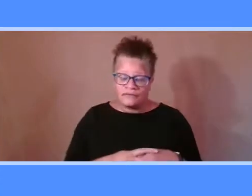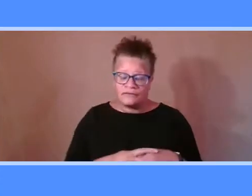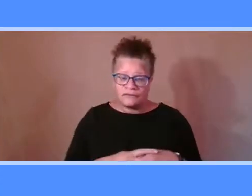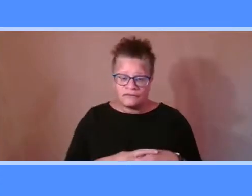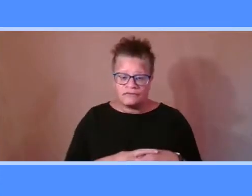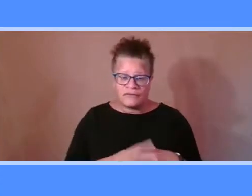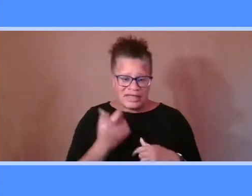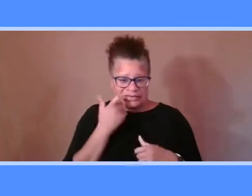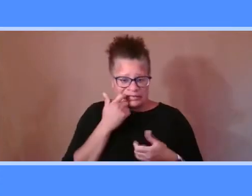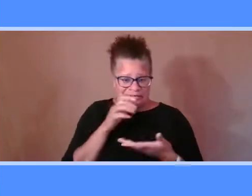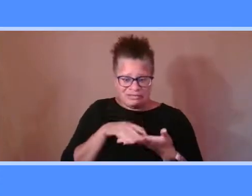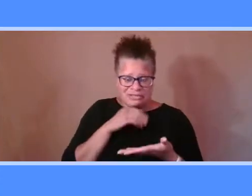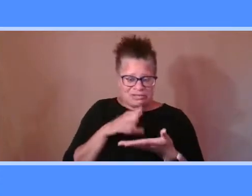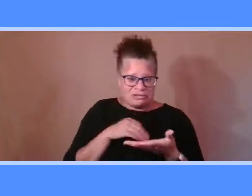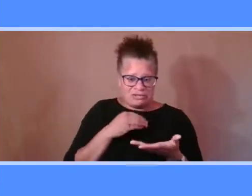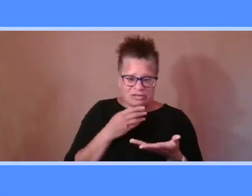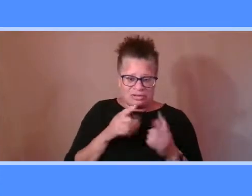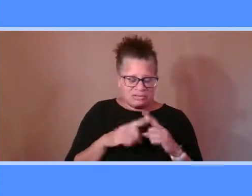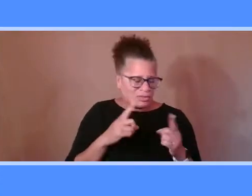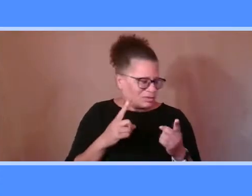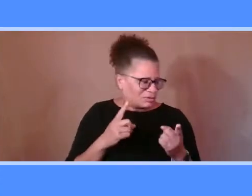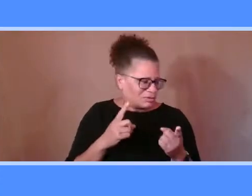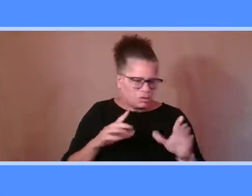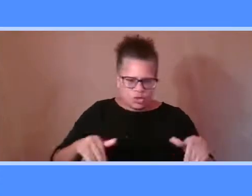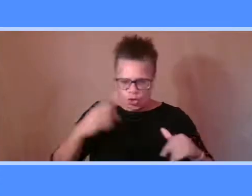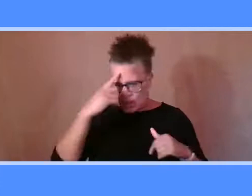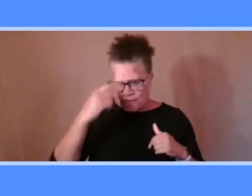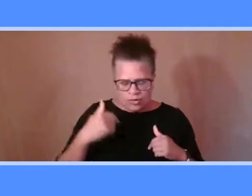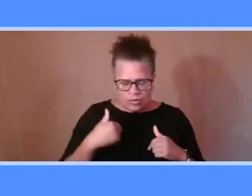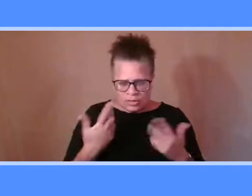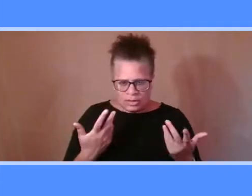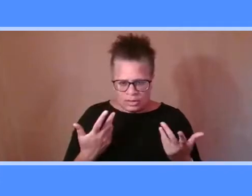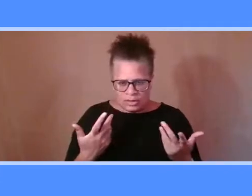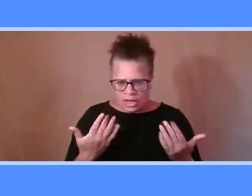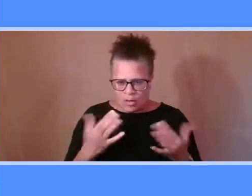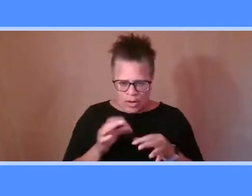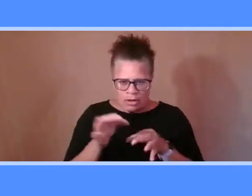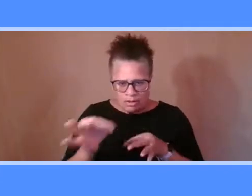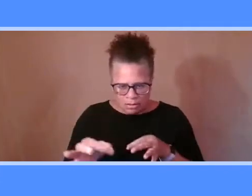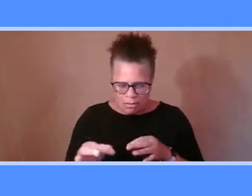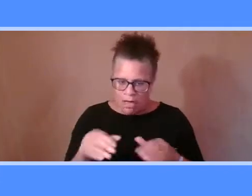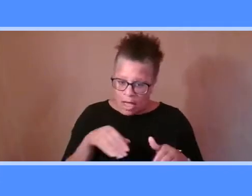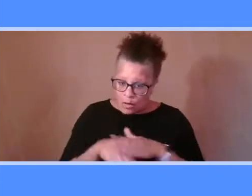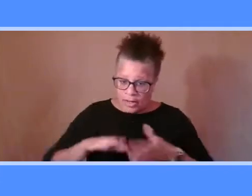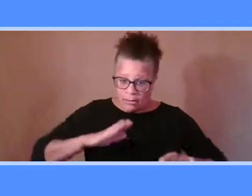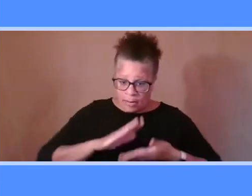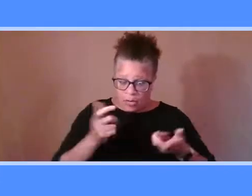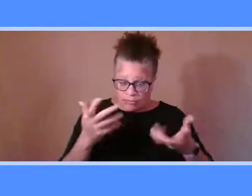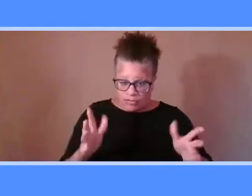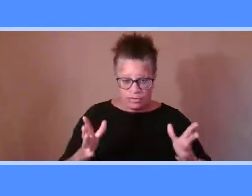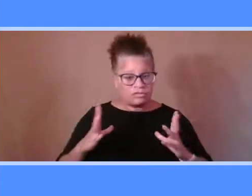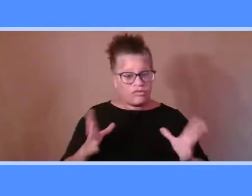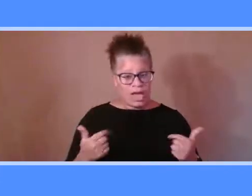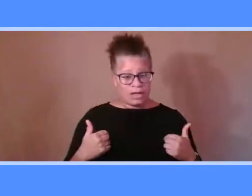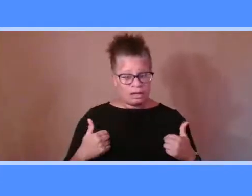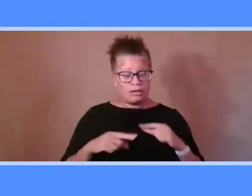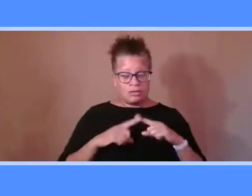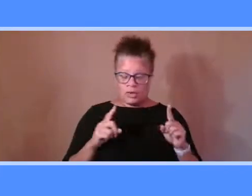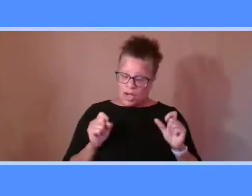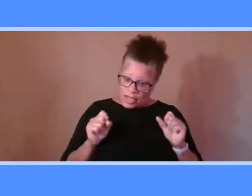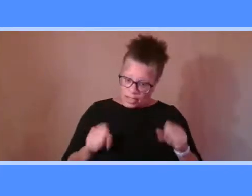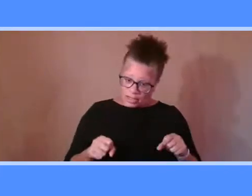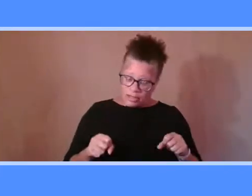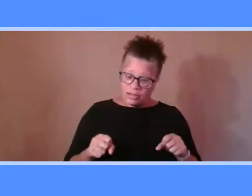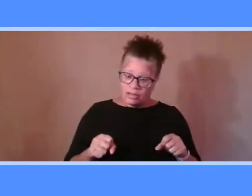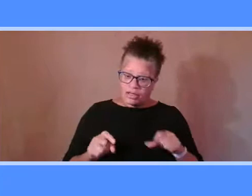something that I learned like way too late. Thankfully, I went in and was fine, but I could have gone 4